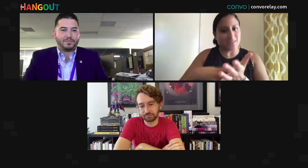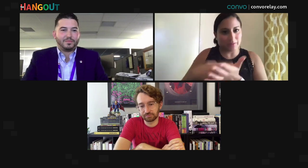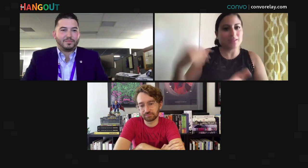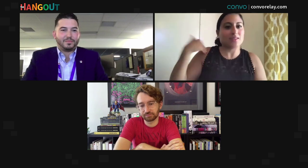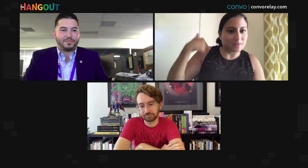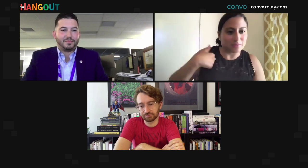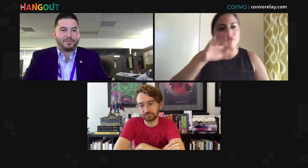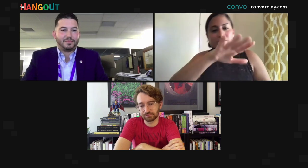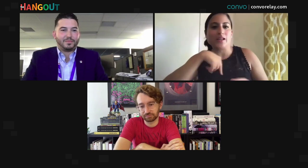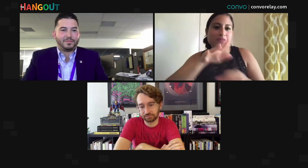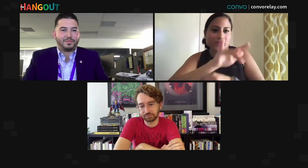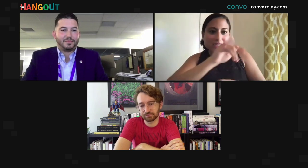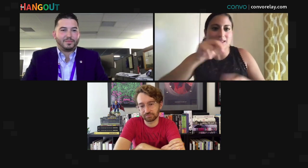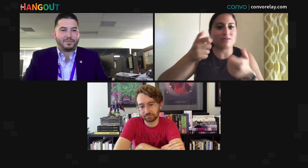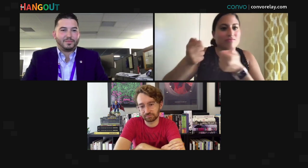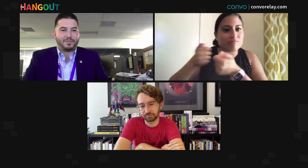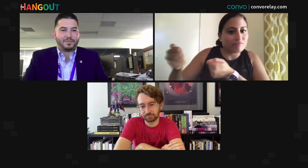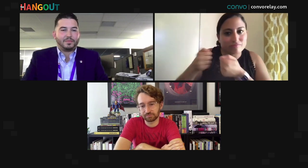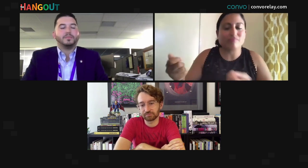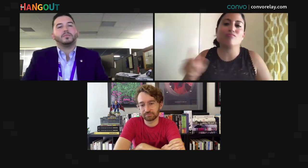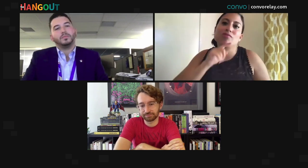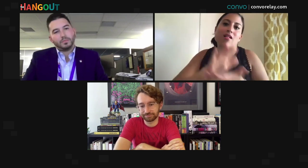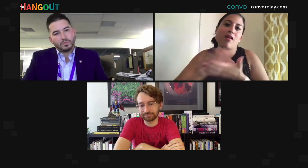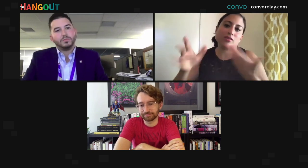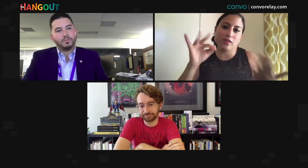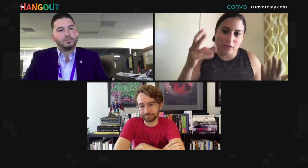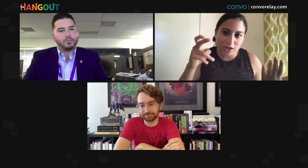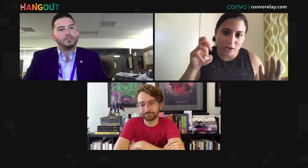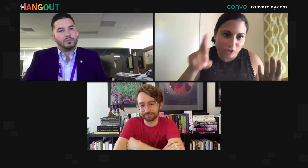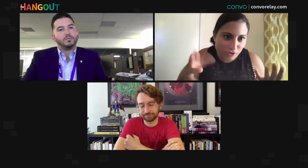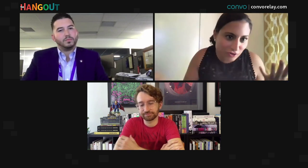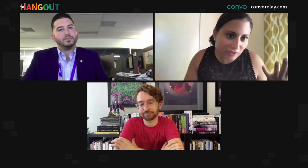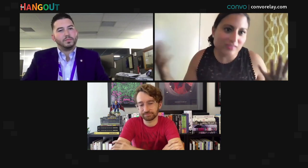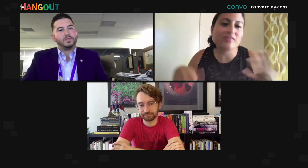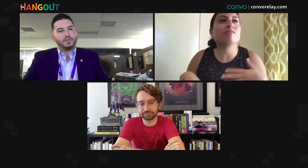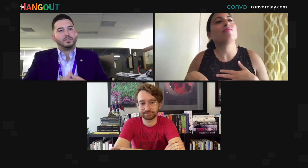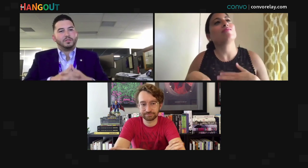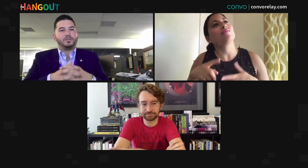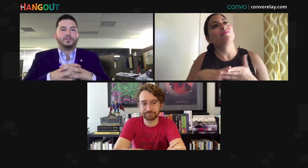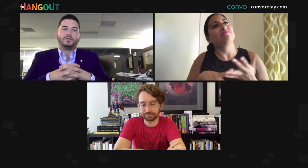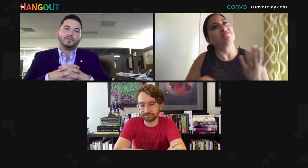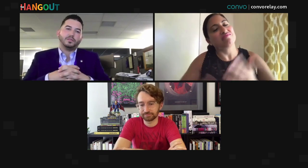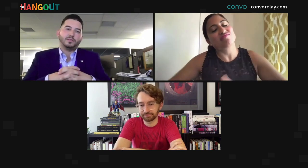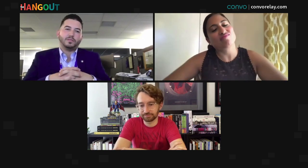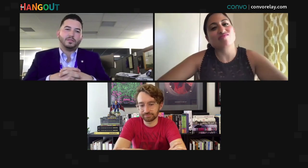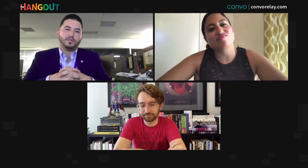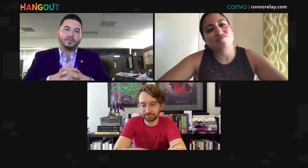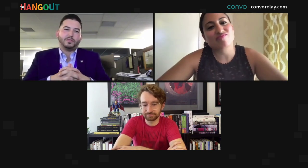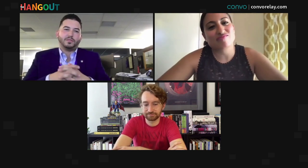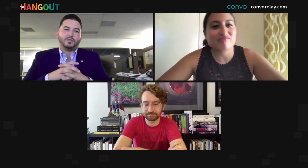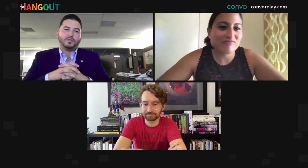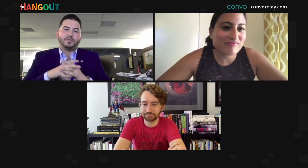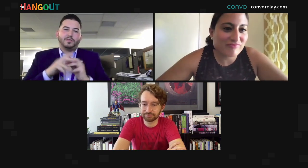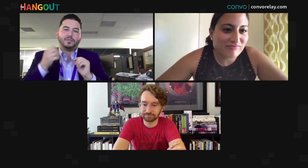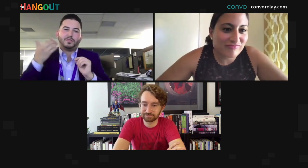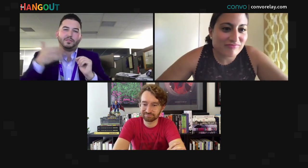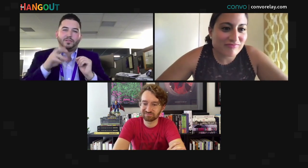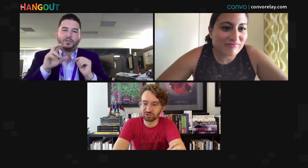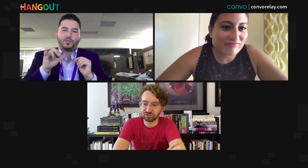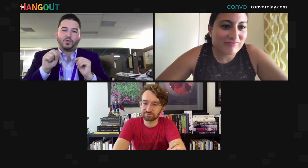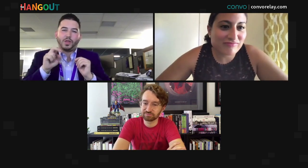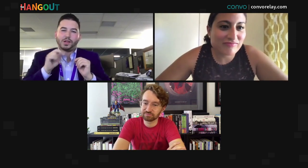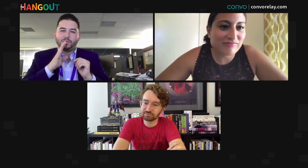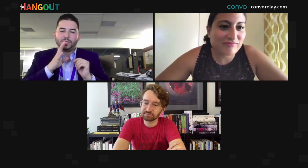that. You know, some of my friends will do that. They'll nudge me and they'll say, I'll fill you in, and they'll text me and let me know what's going on, which is really nice of her to do that. But